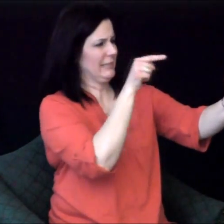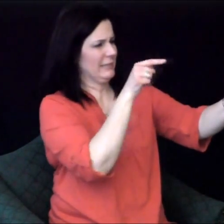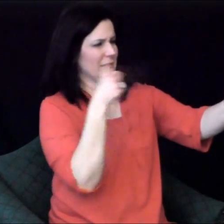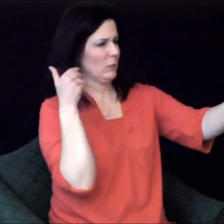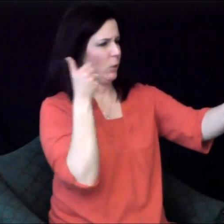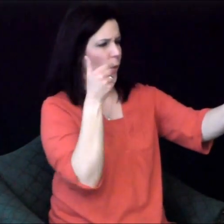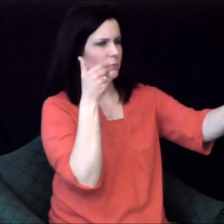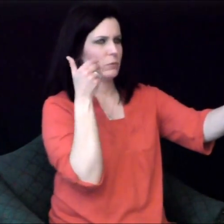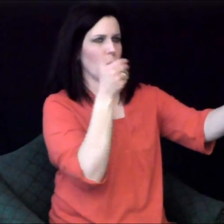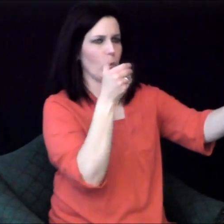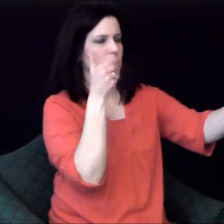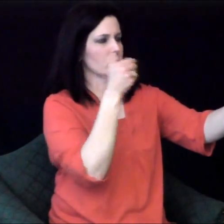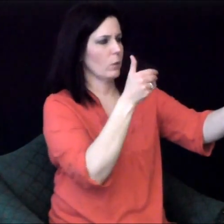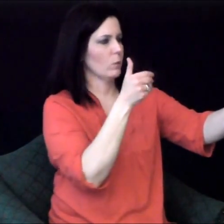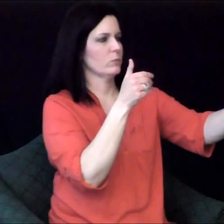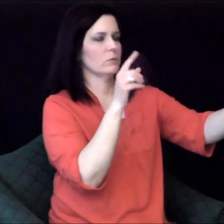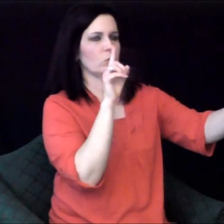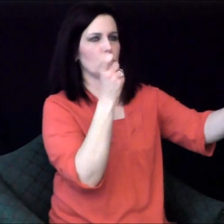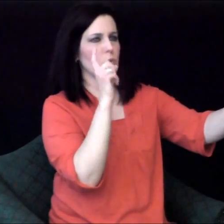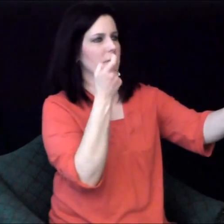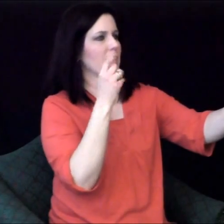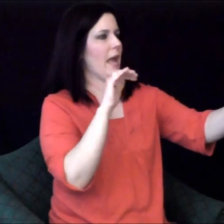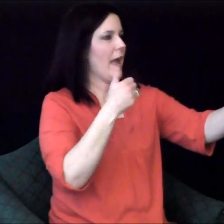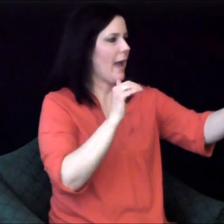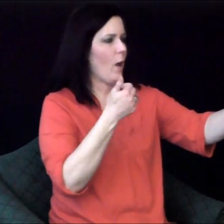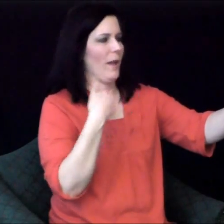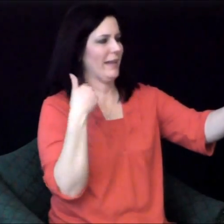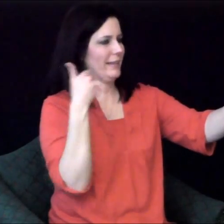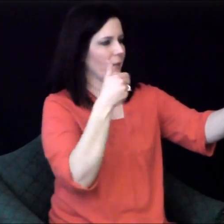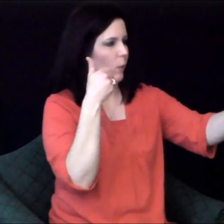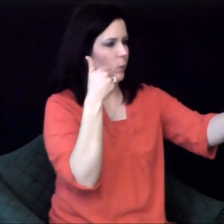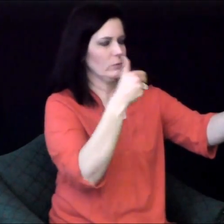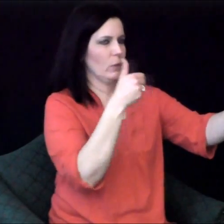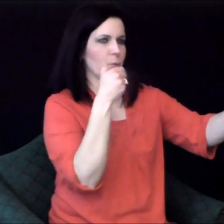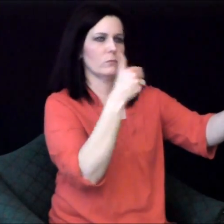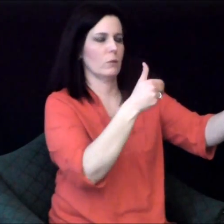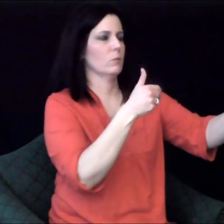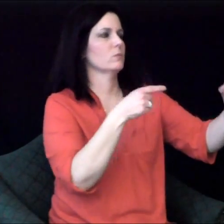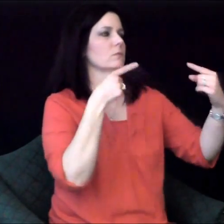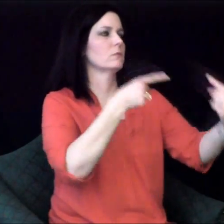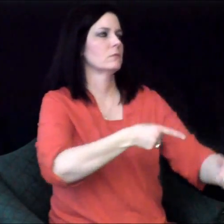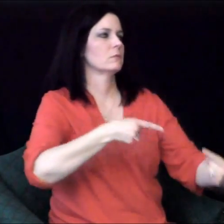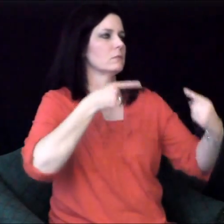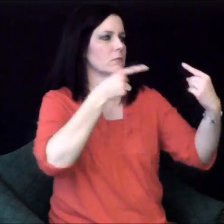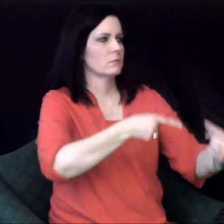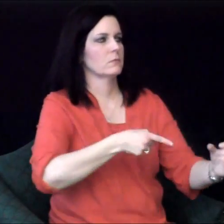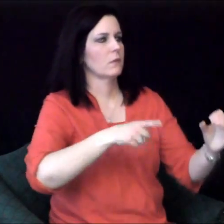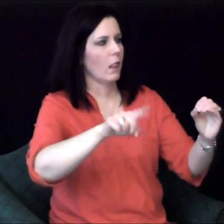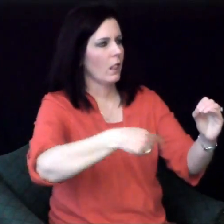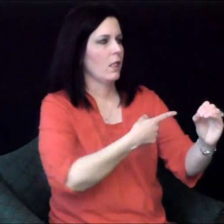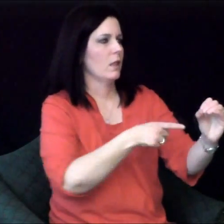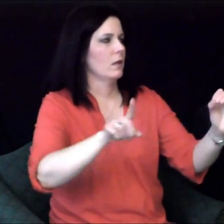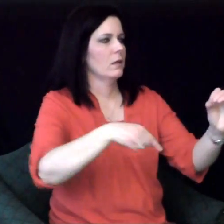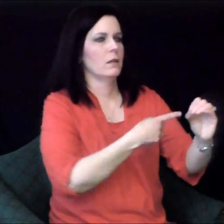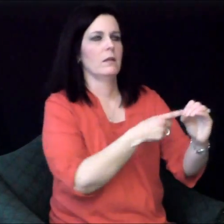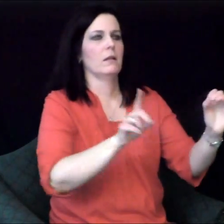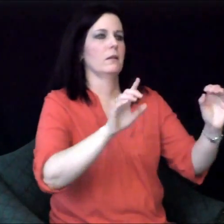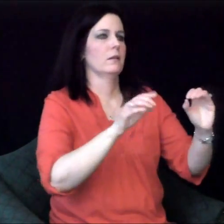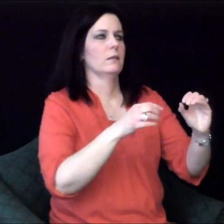You could see it. I was getting closer, but I didn't know how I was getting there. I struggled